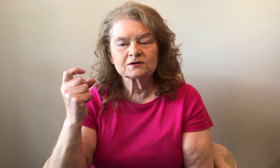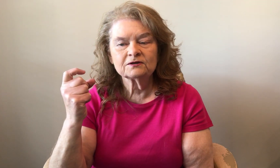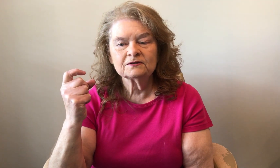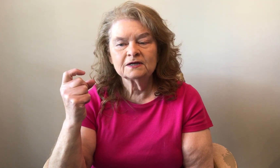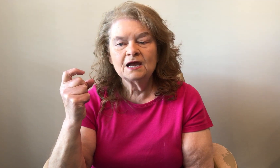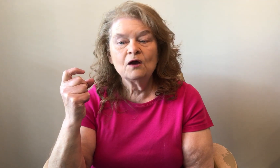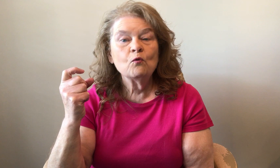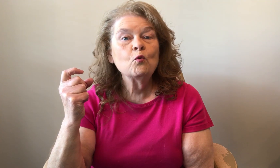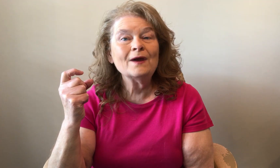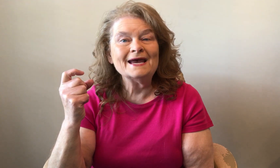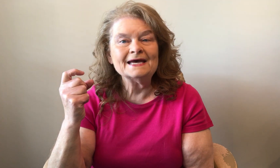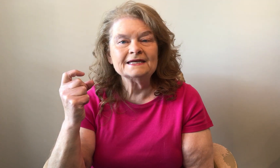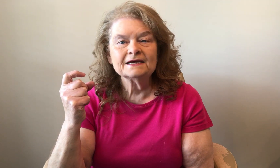circle. Win.